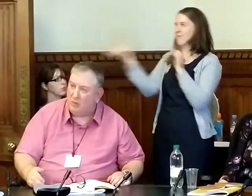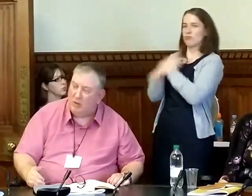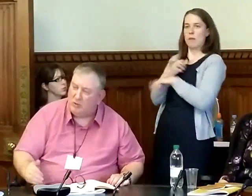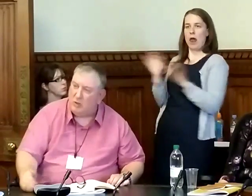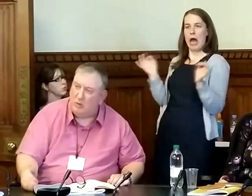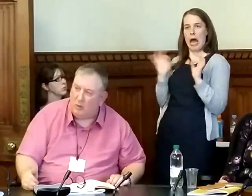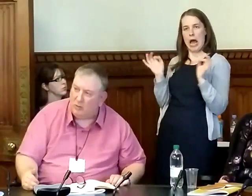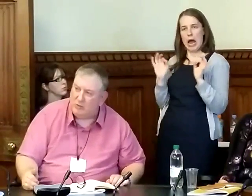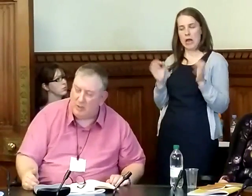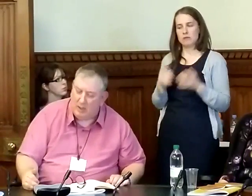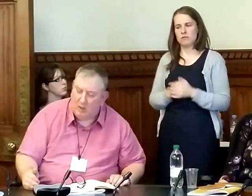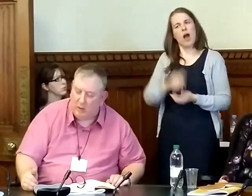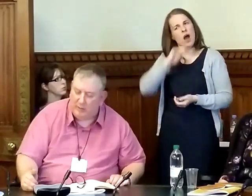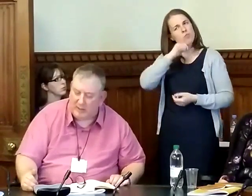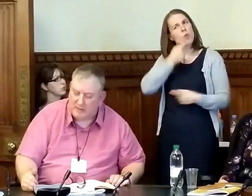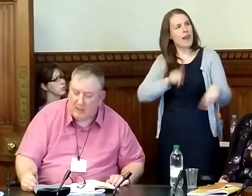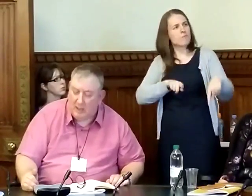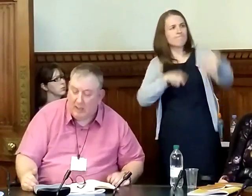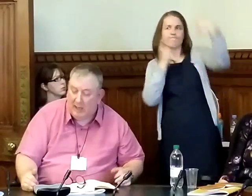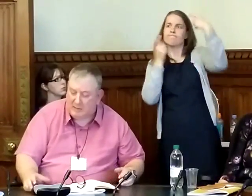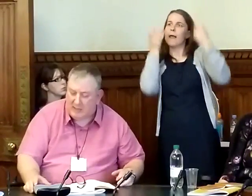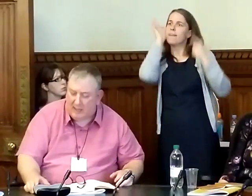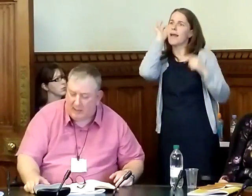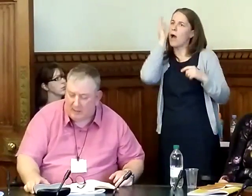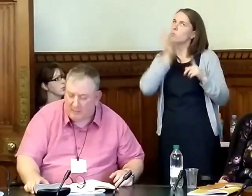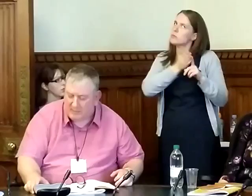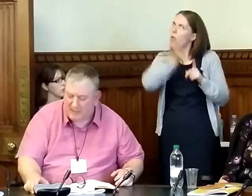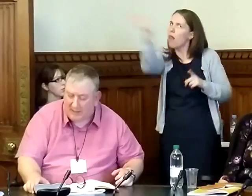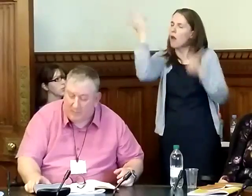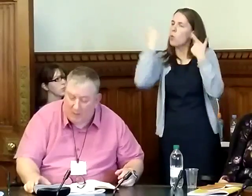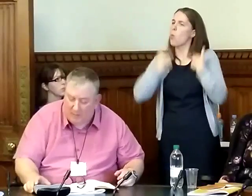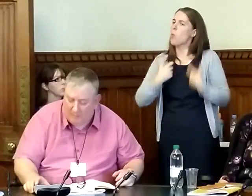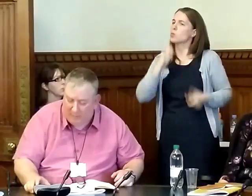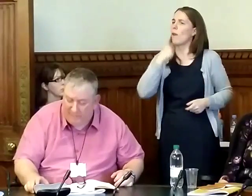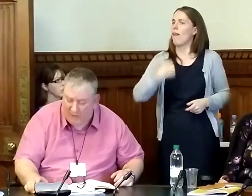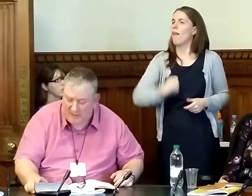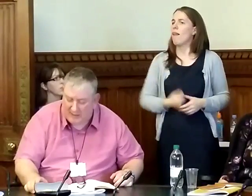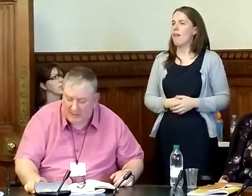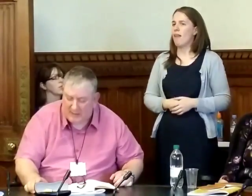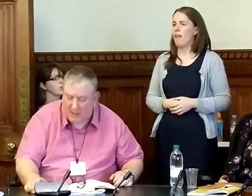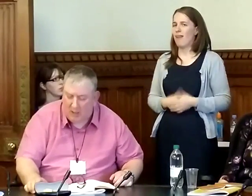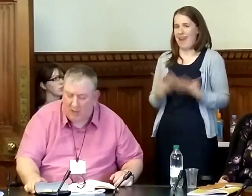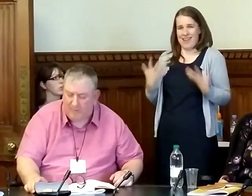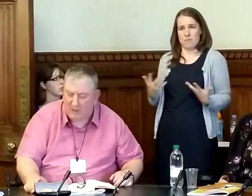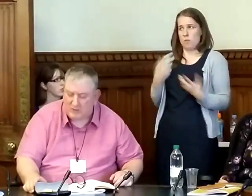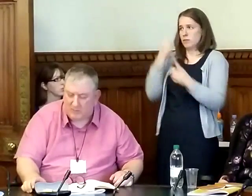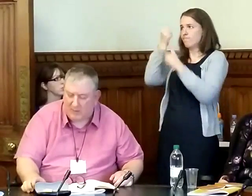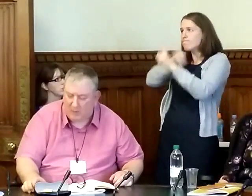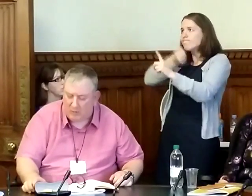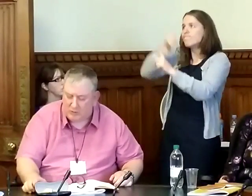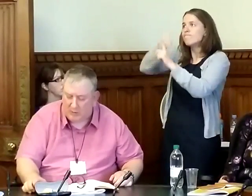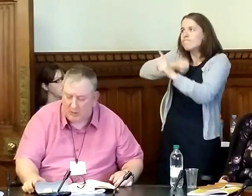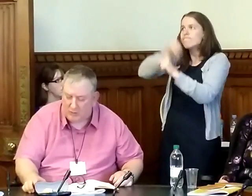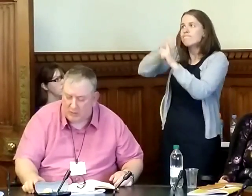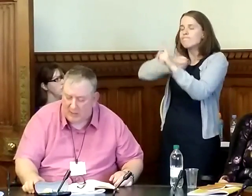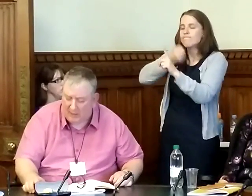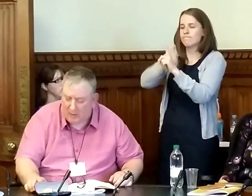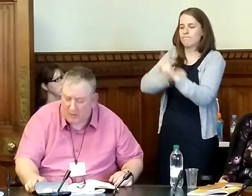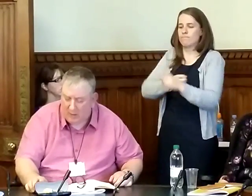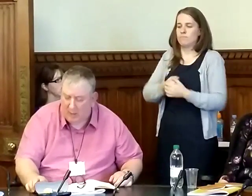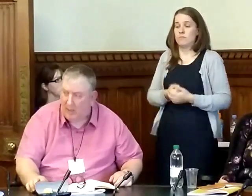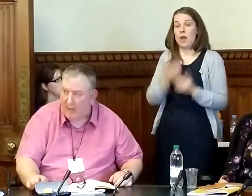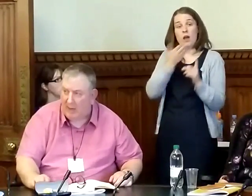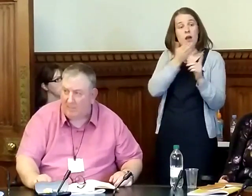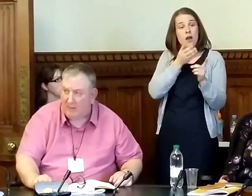bringing my council to court on this. Mm-hmm. So at the moment we're fighting this, I pass some people on to